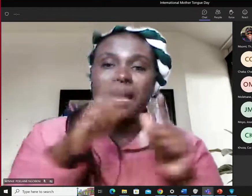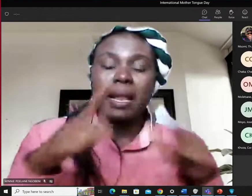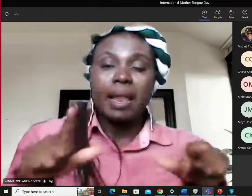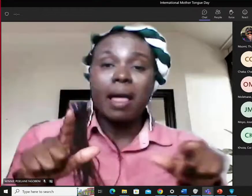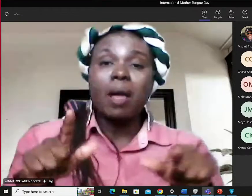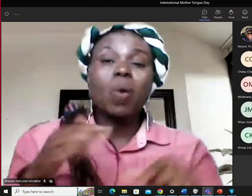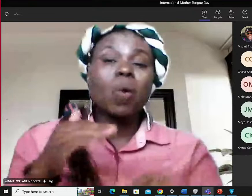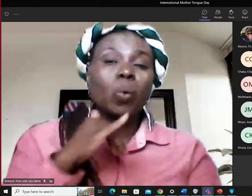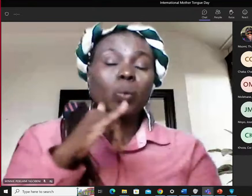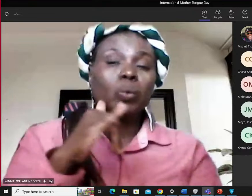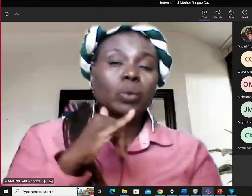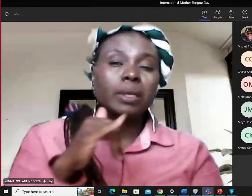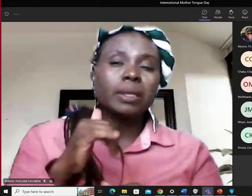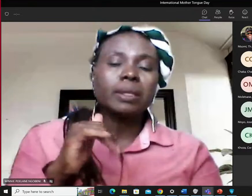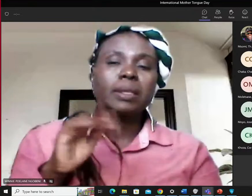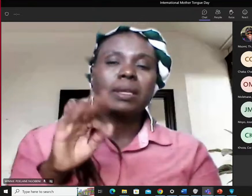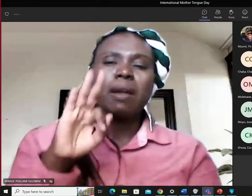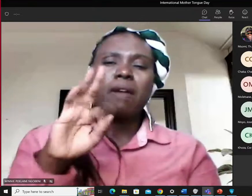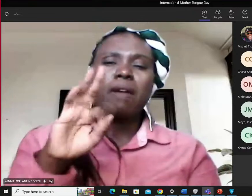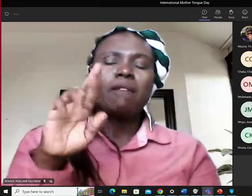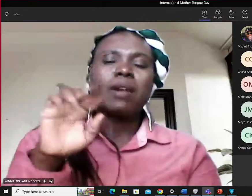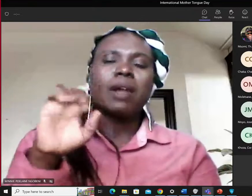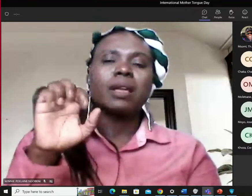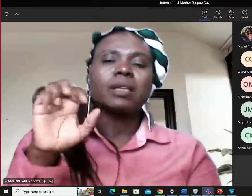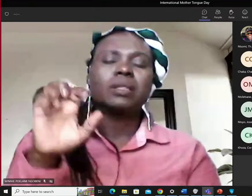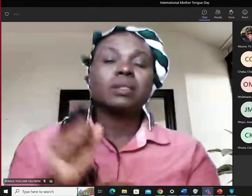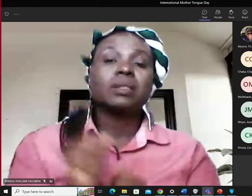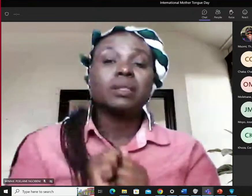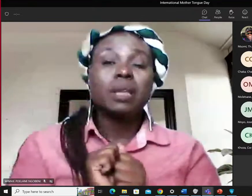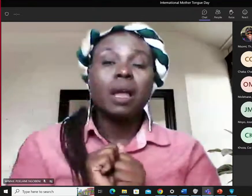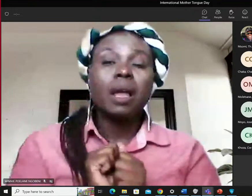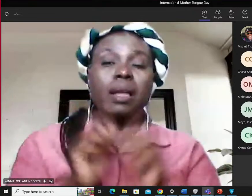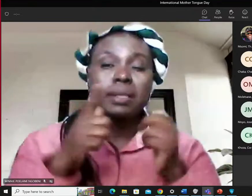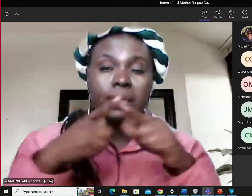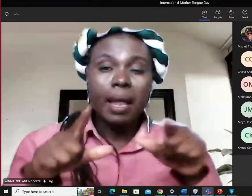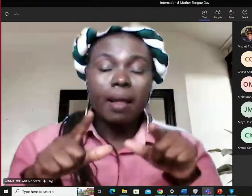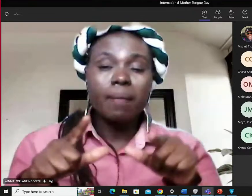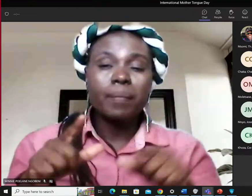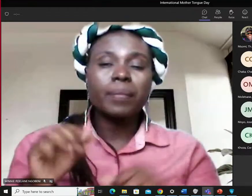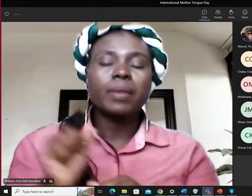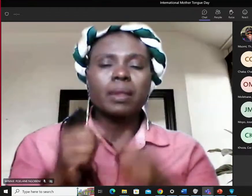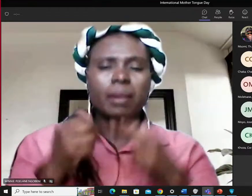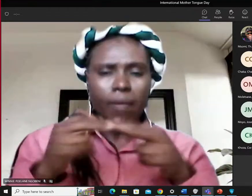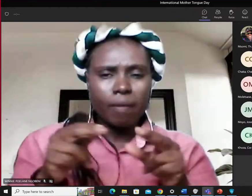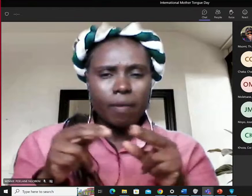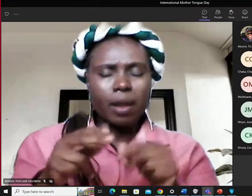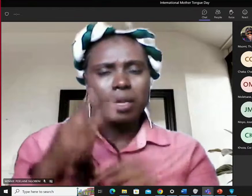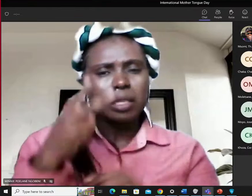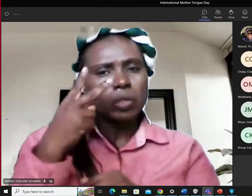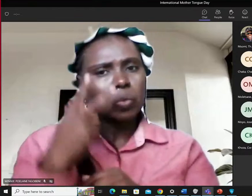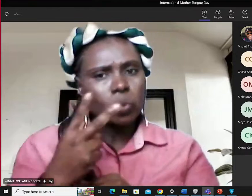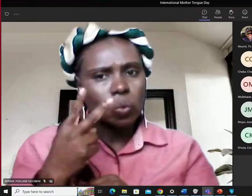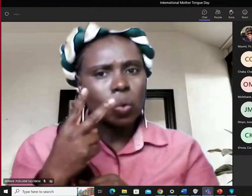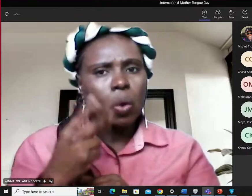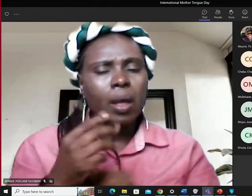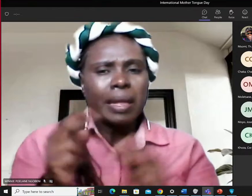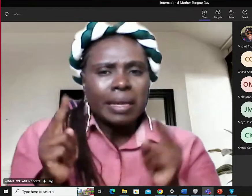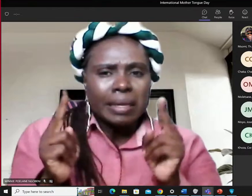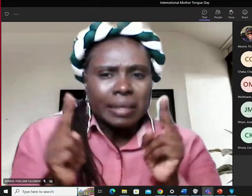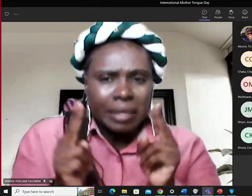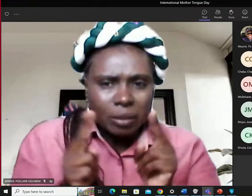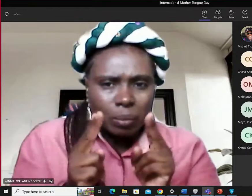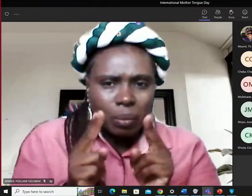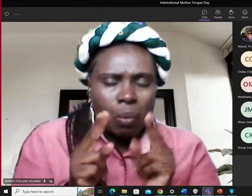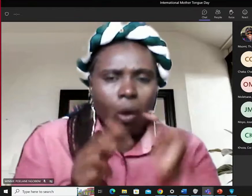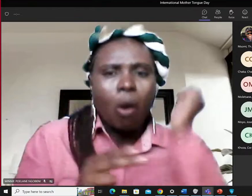French Belgium Sign Language and the Flemish Sign Language. And it's a small country. Here the